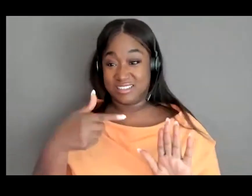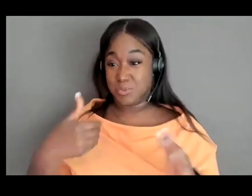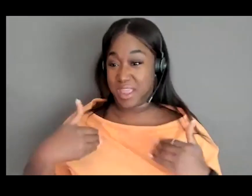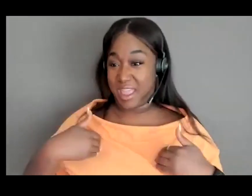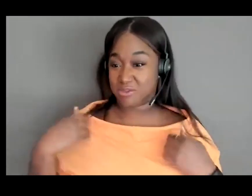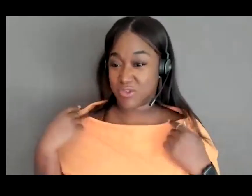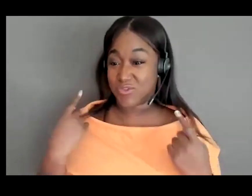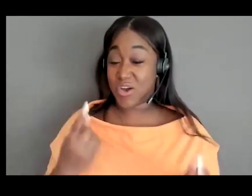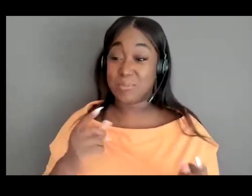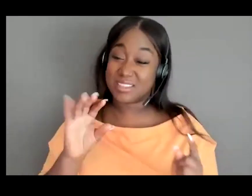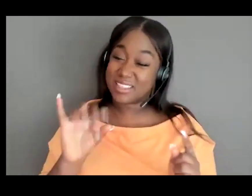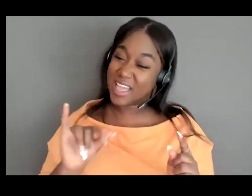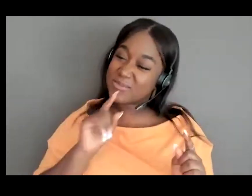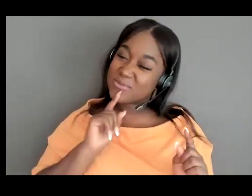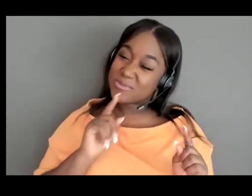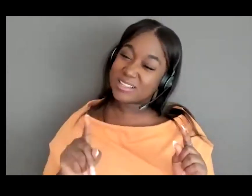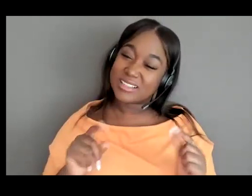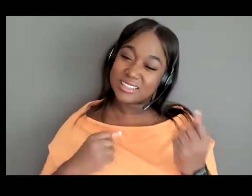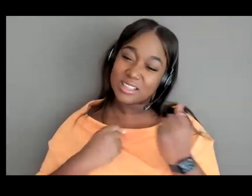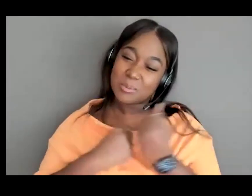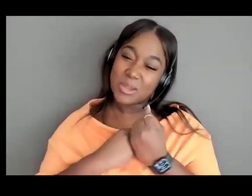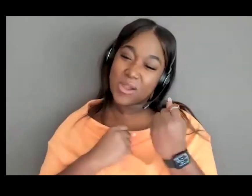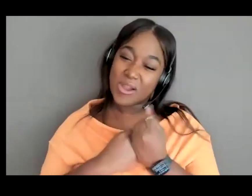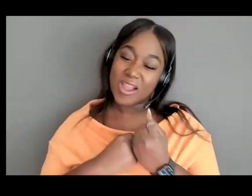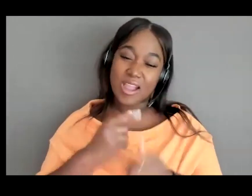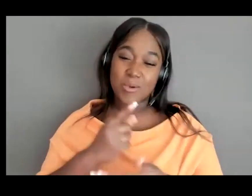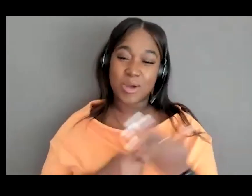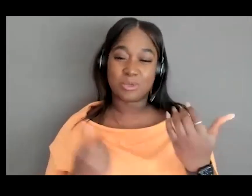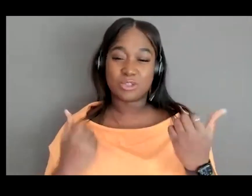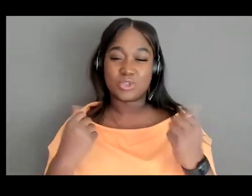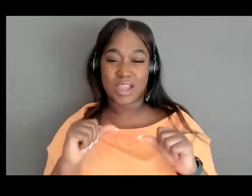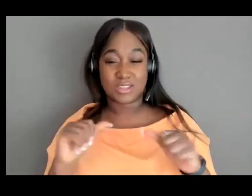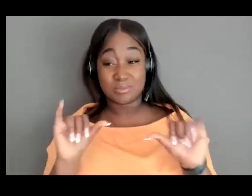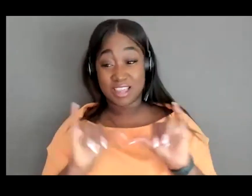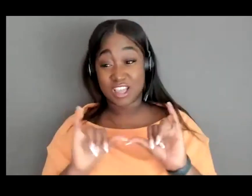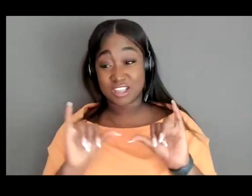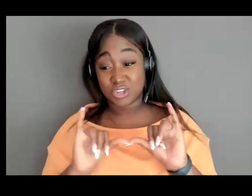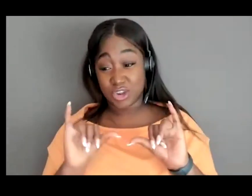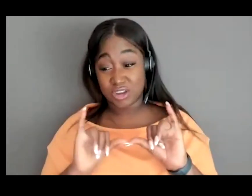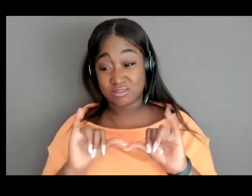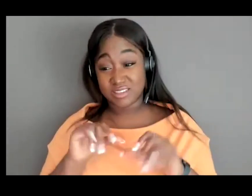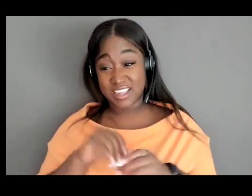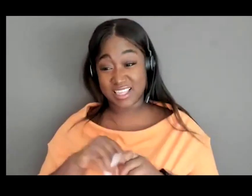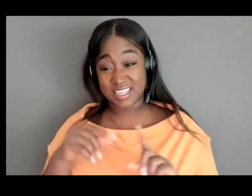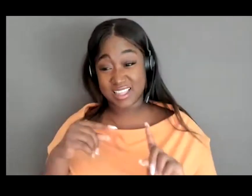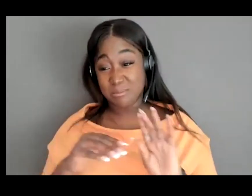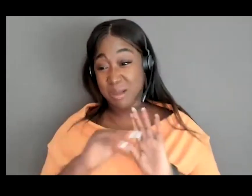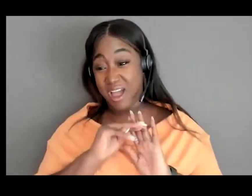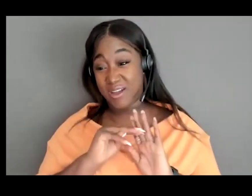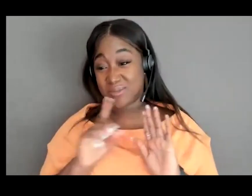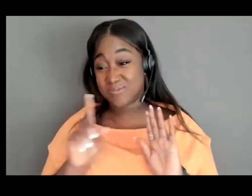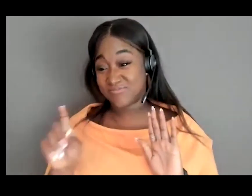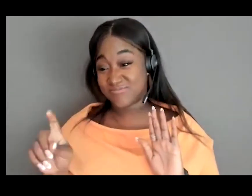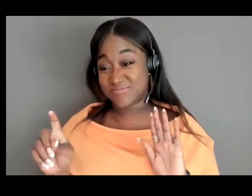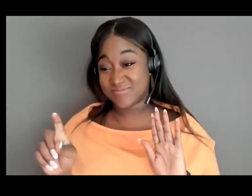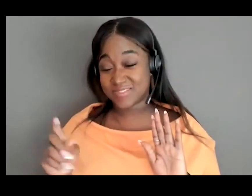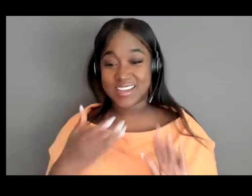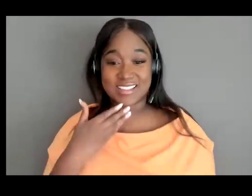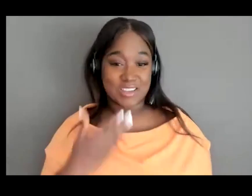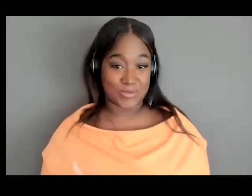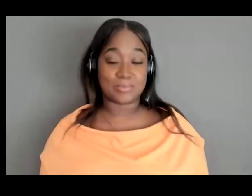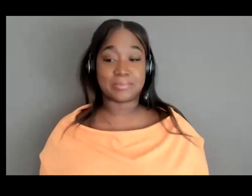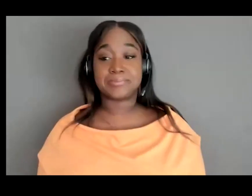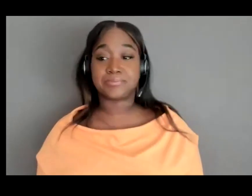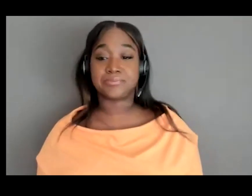have so far, but does it really support what we're trying to measure in this model? So thank